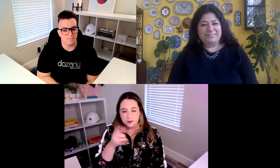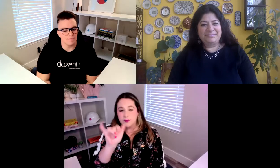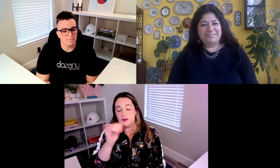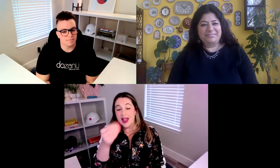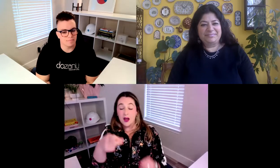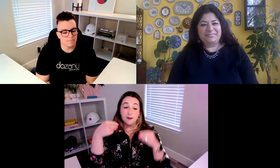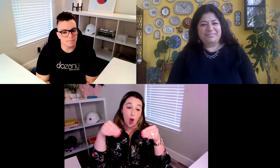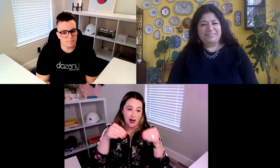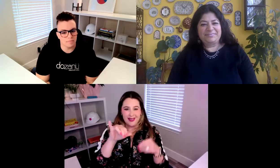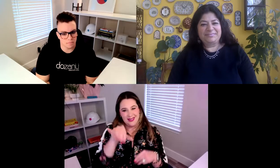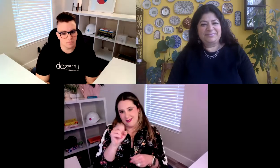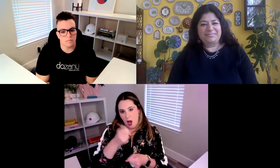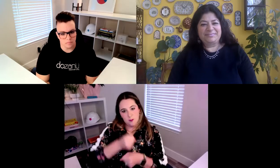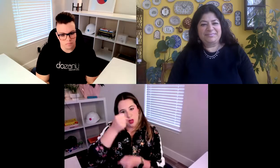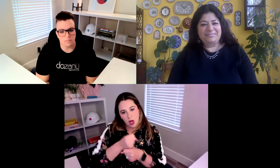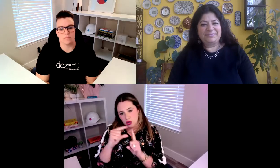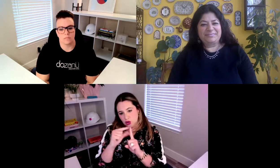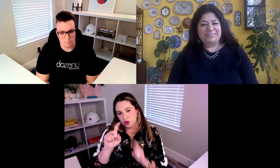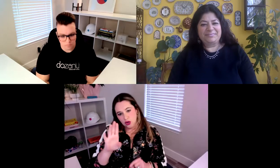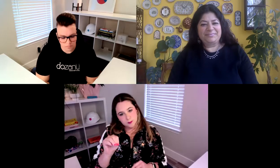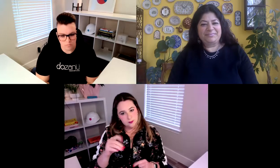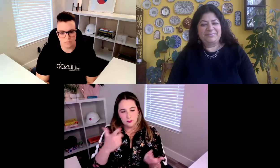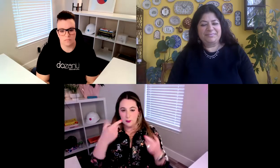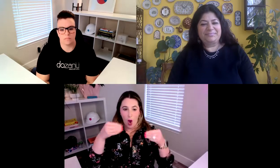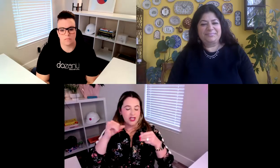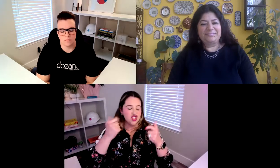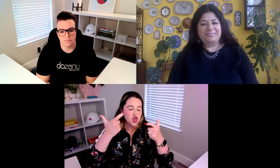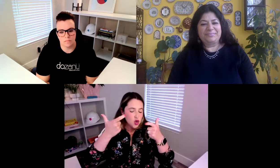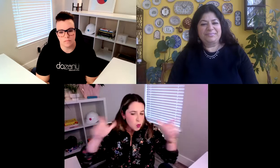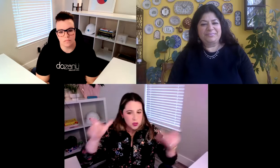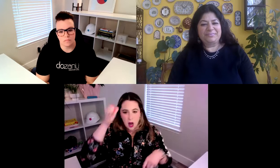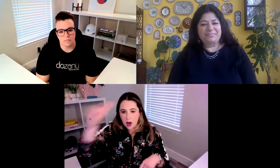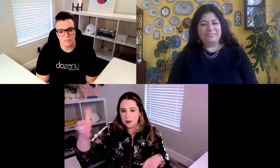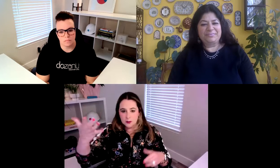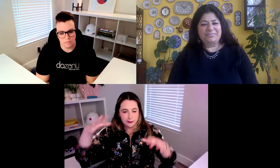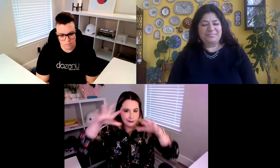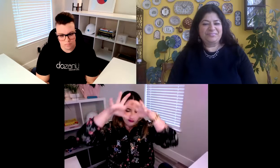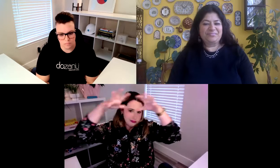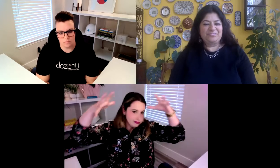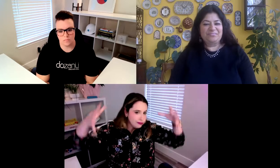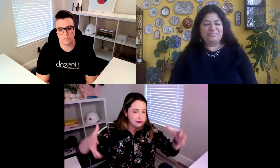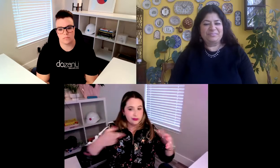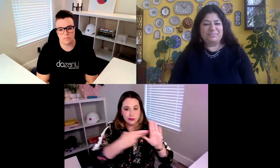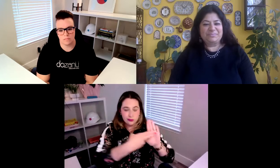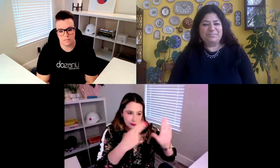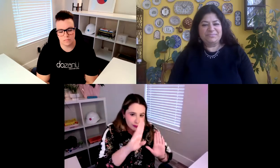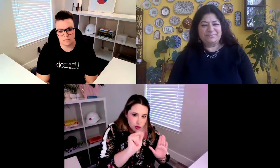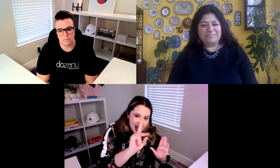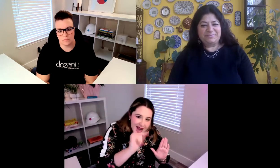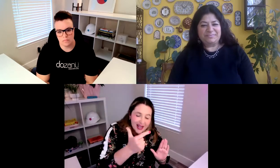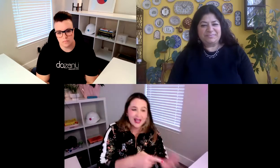success. So as you were talking about the light of deaf woman, yes, I have to say marketing is really an umbrella term. It's a huge